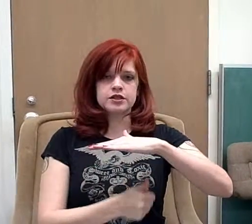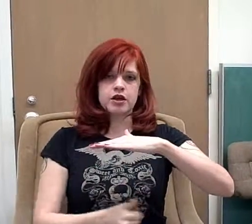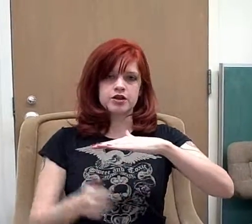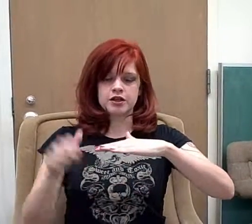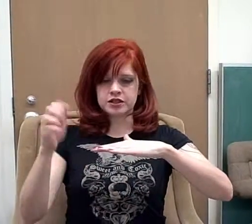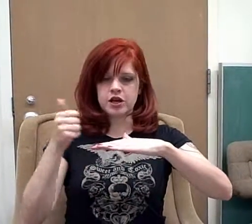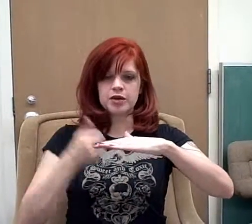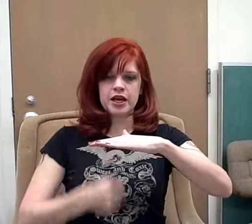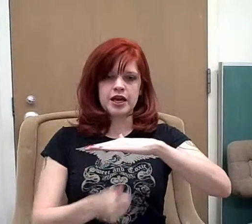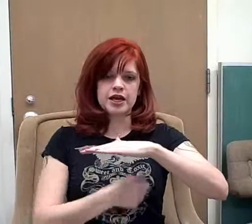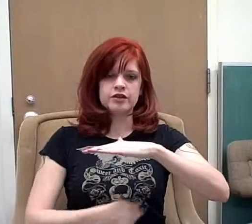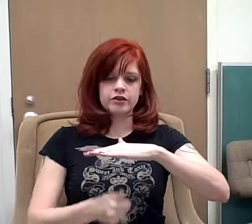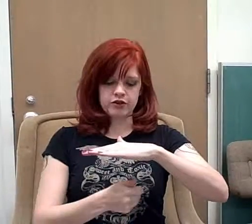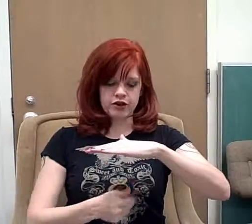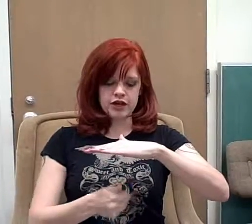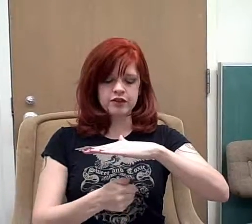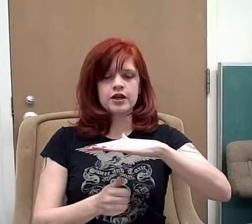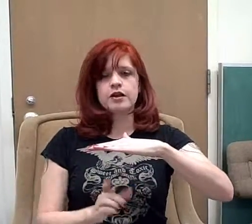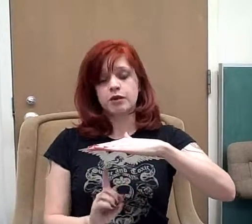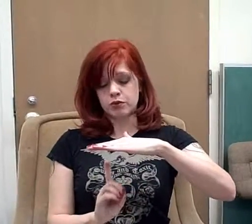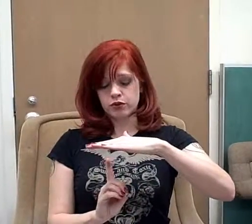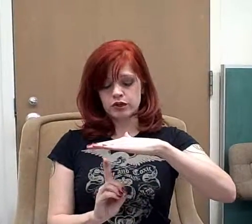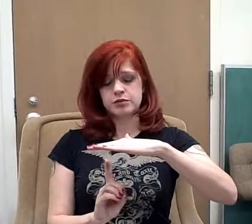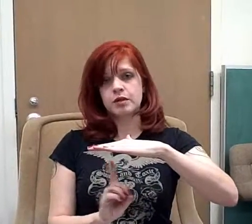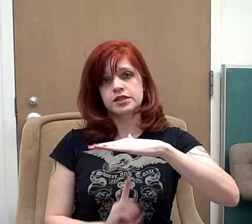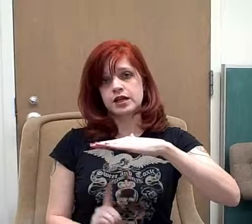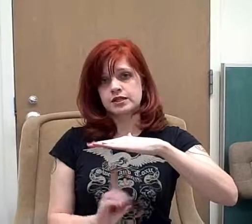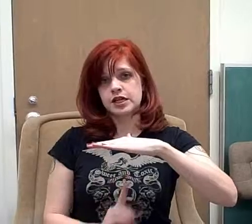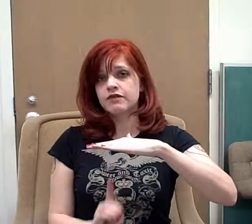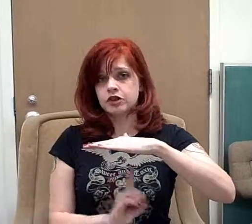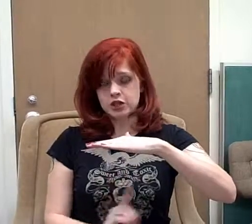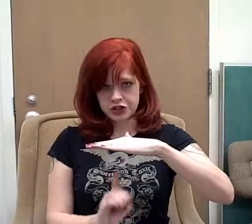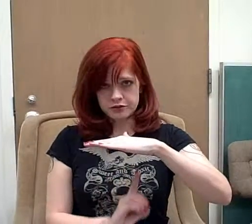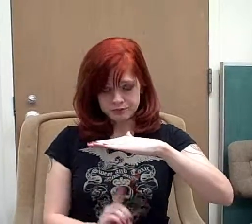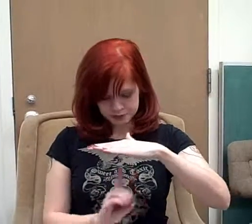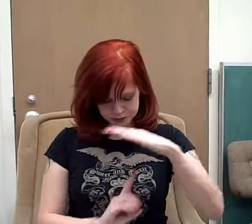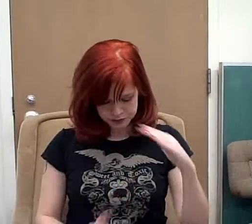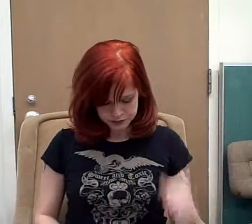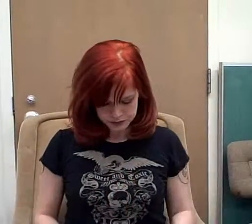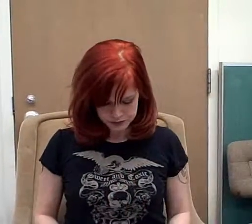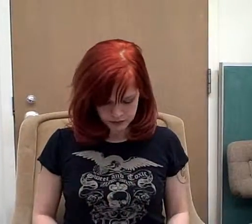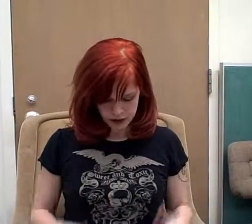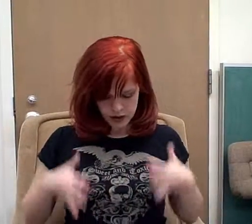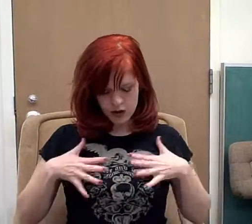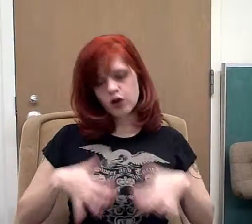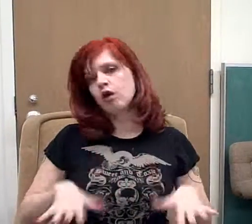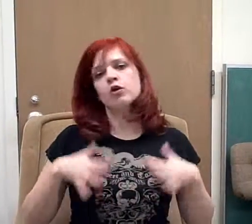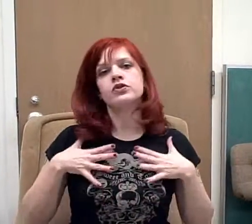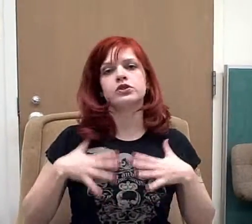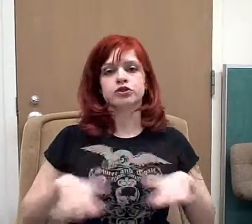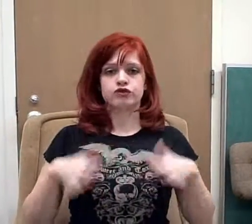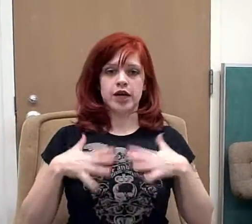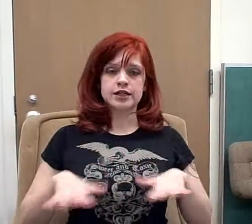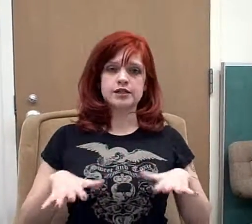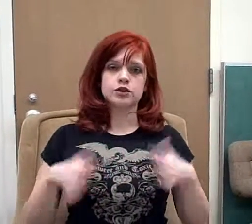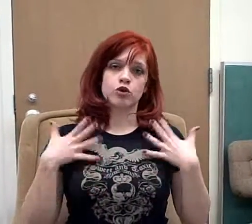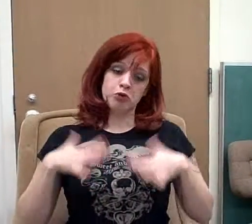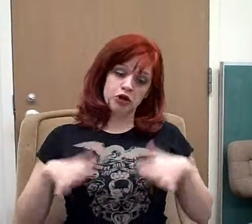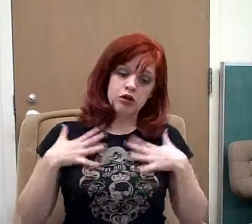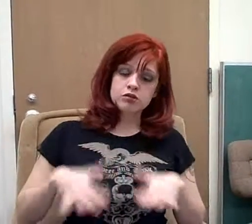the dominant A hand underneath. People sometimes sign a D for dungeon. Clothes or dress, or put your clothes